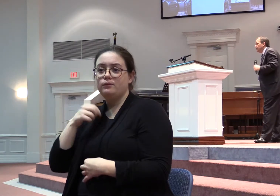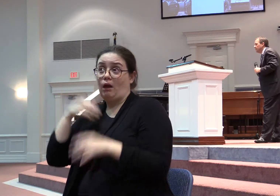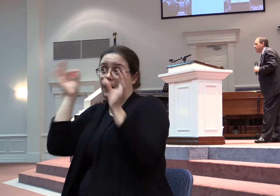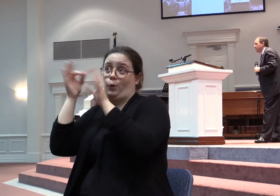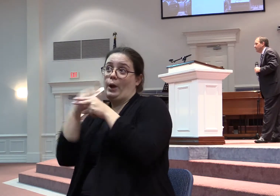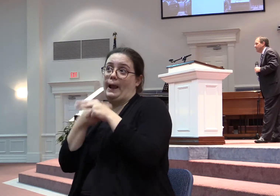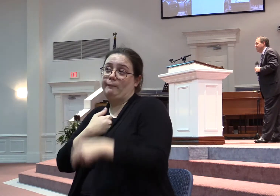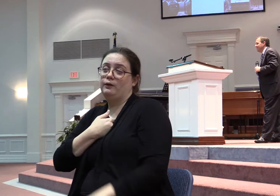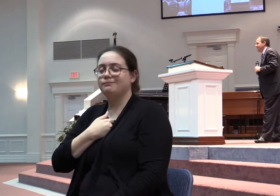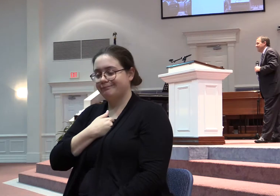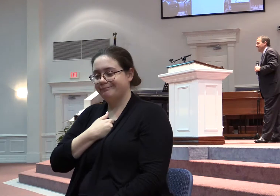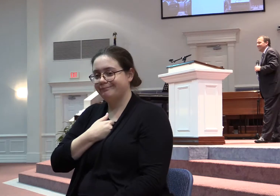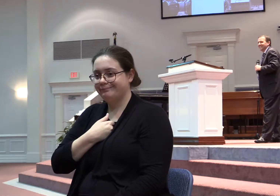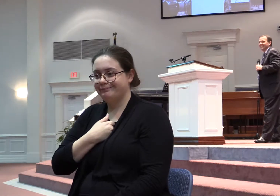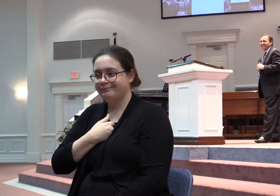name.